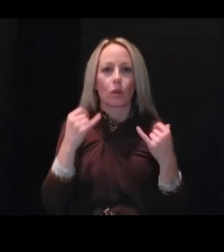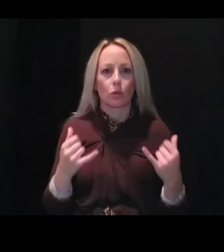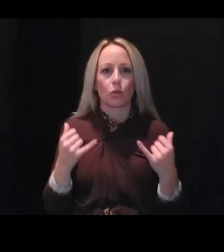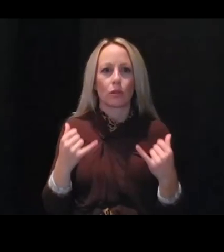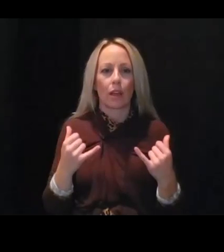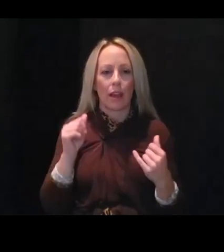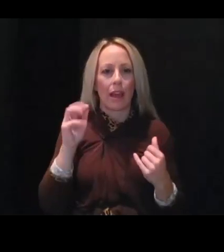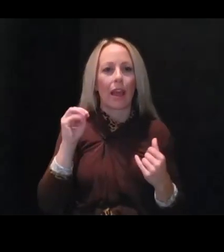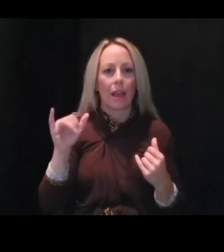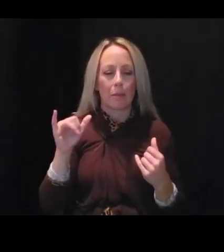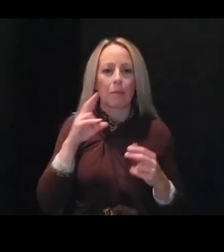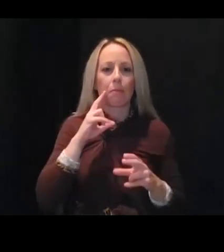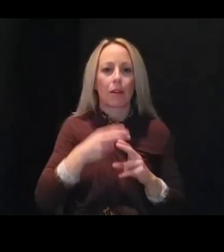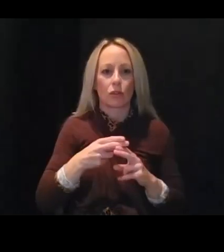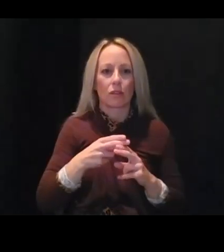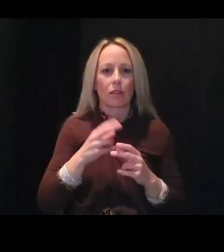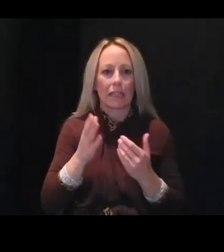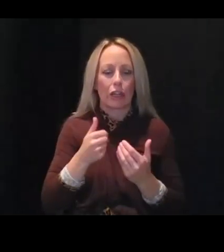there were nearly 600 since the last